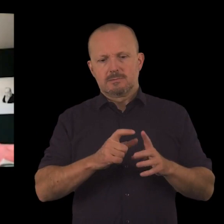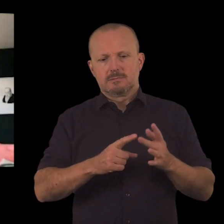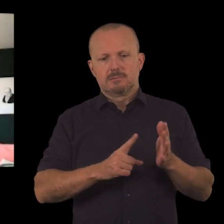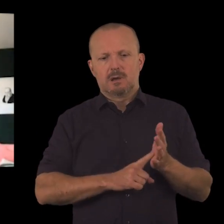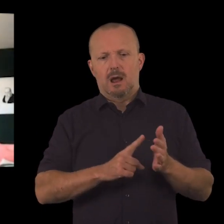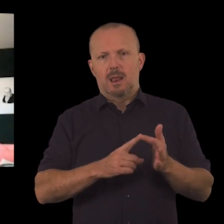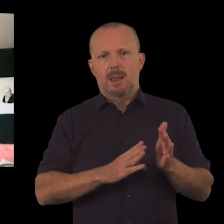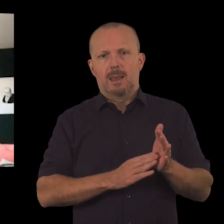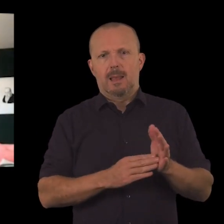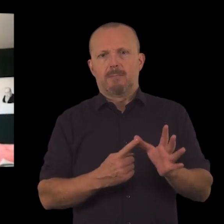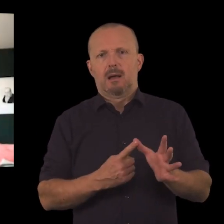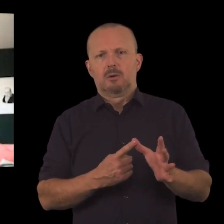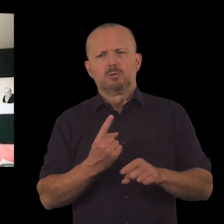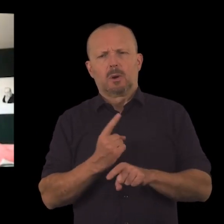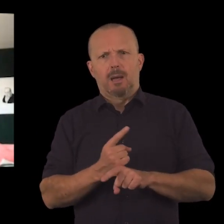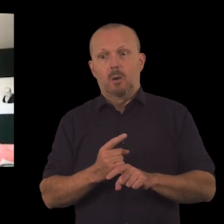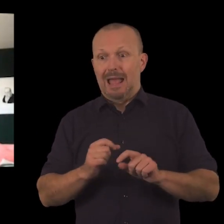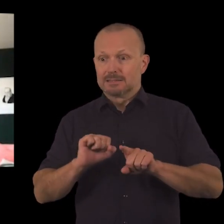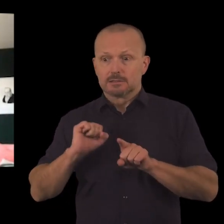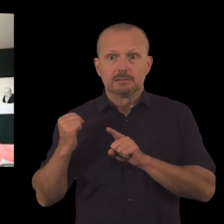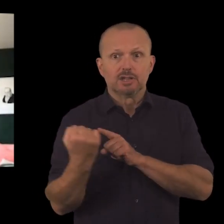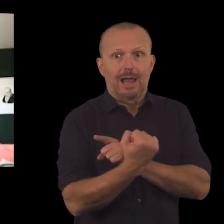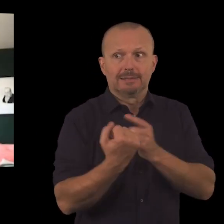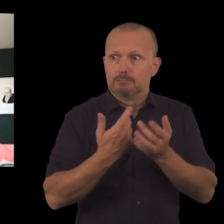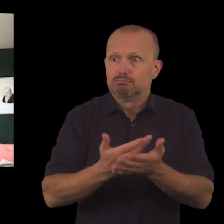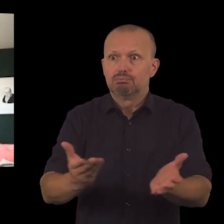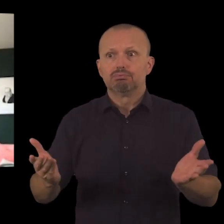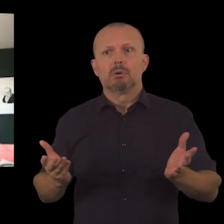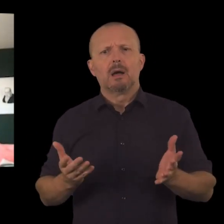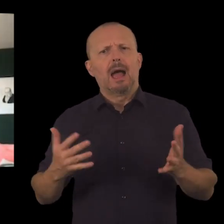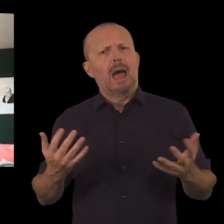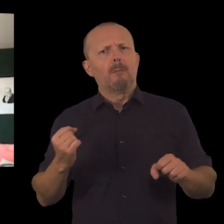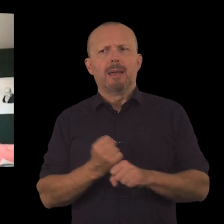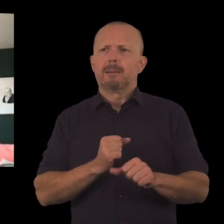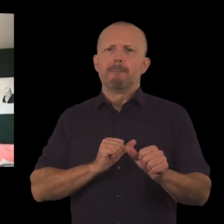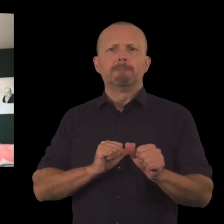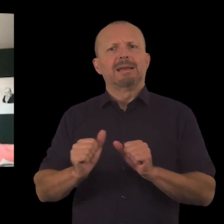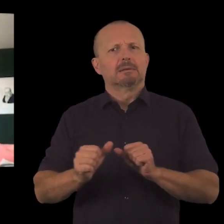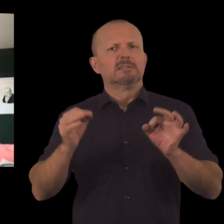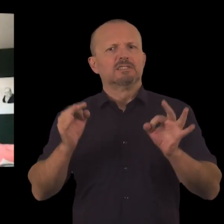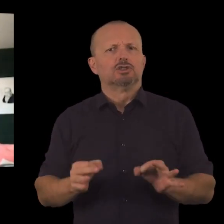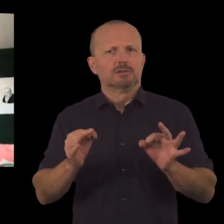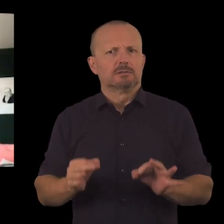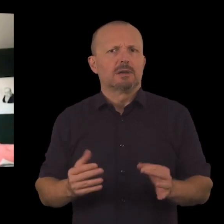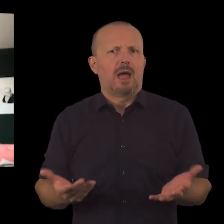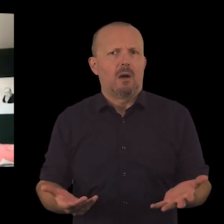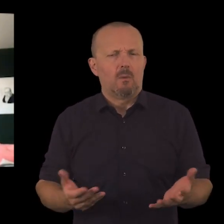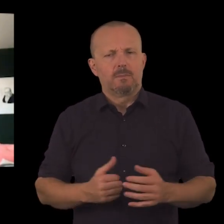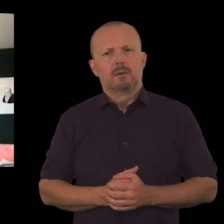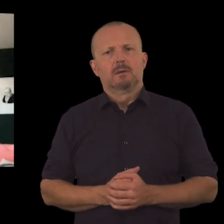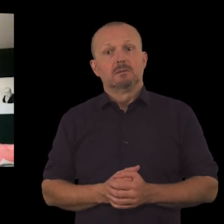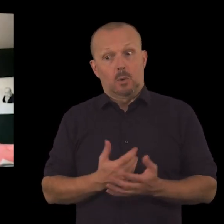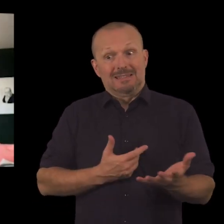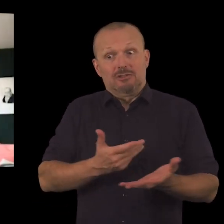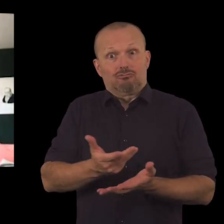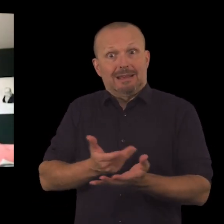comes from thinking about how do we make better decisions as a society. And it's an interactive piece,